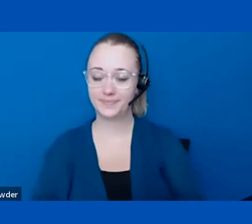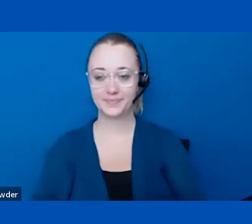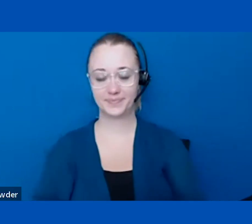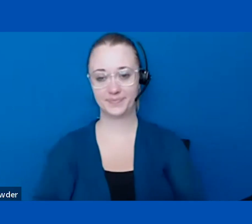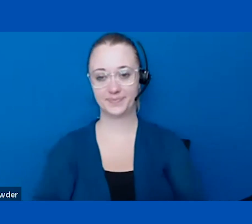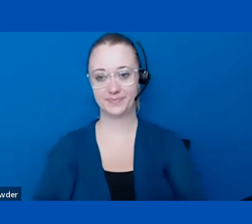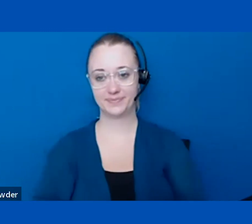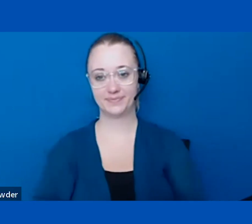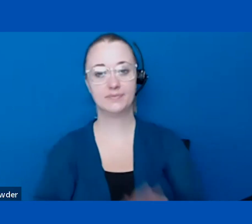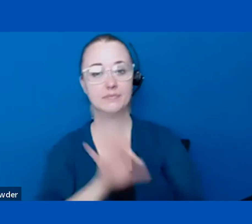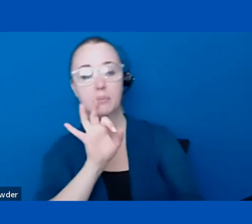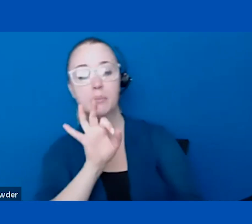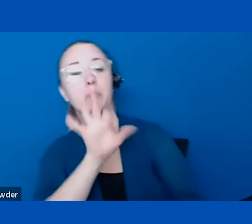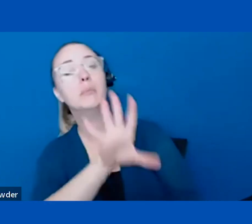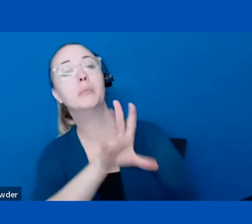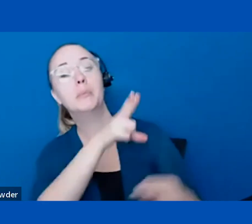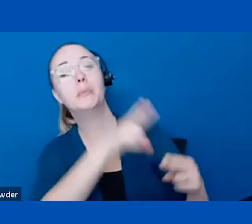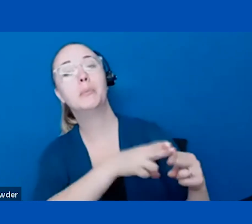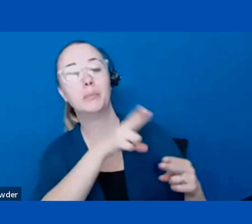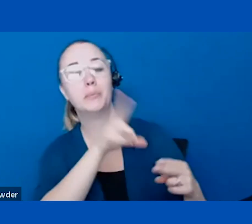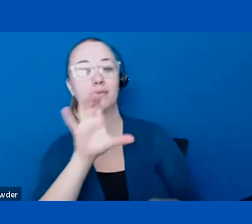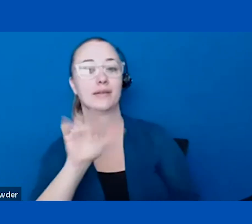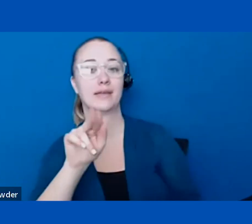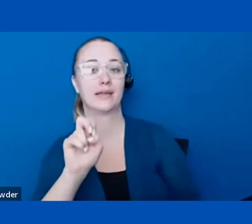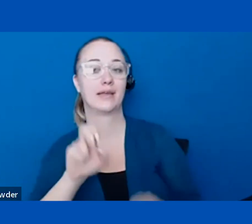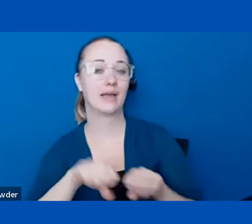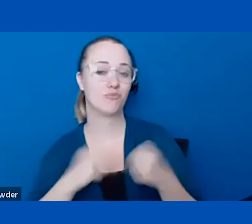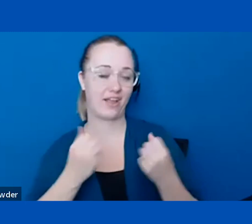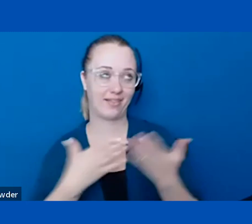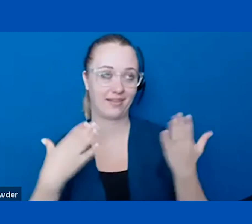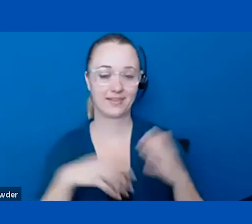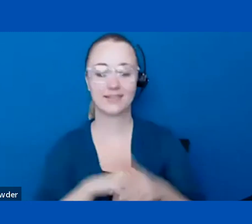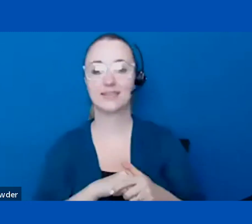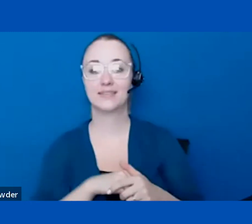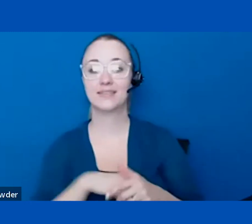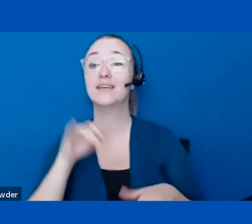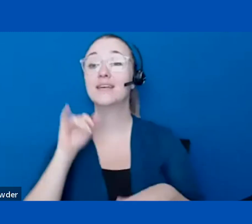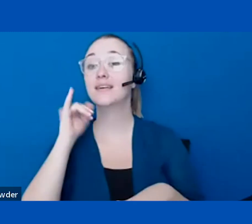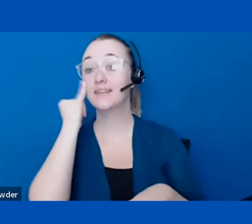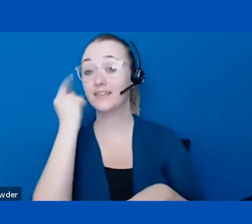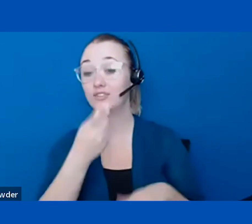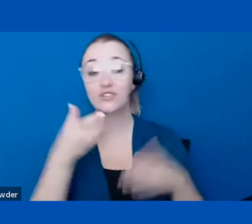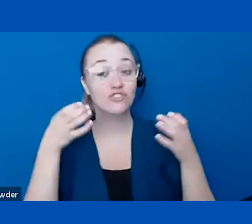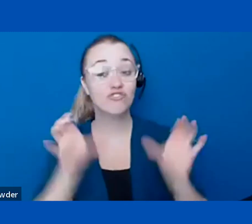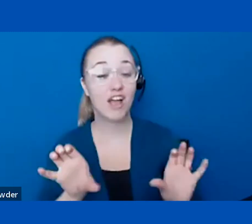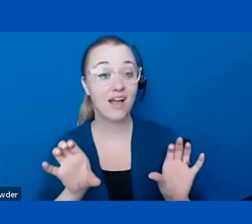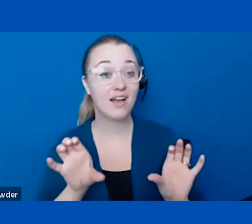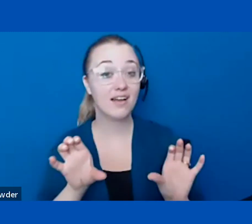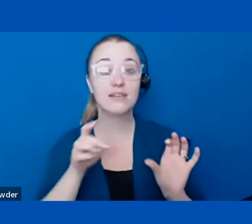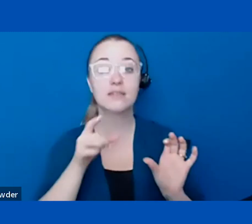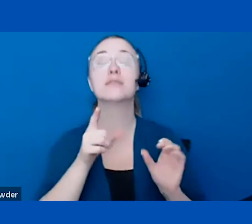I want to mention one quick thing on the cane breaking thing. If you ever have a chance, anybody,